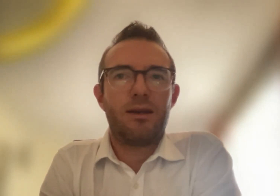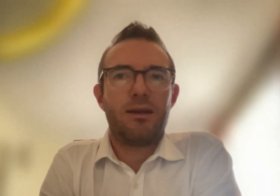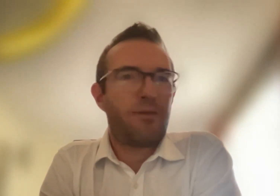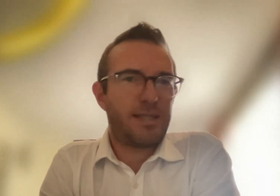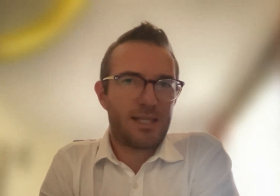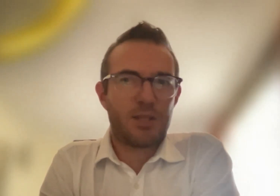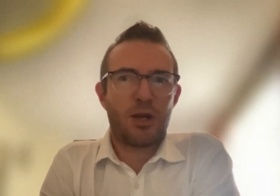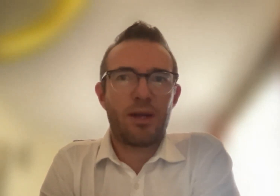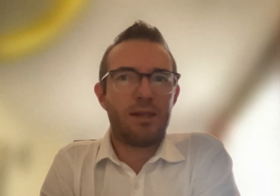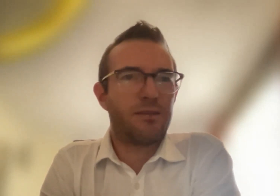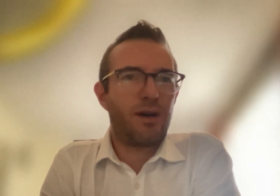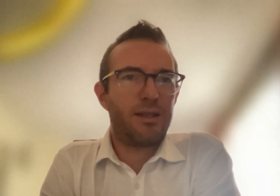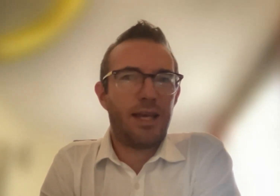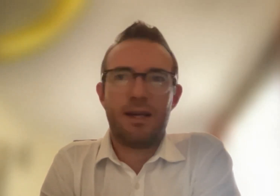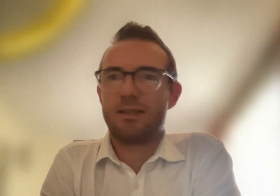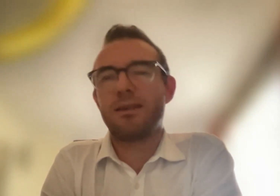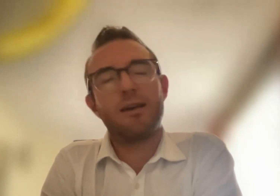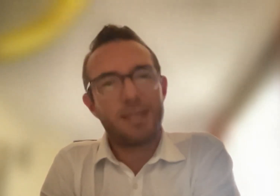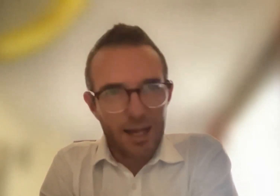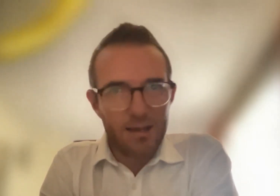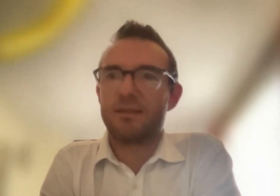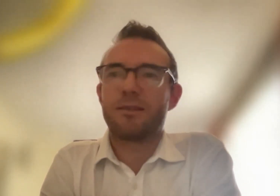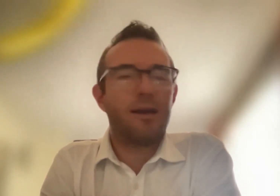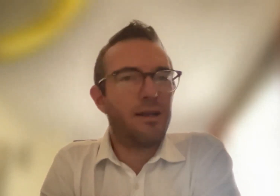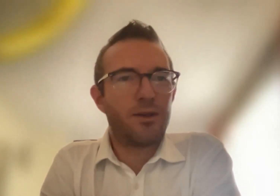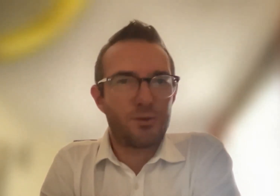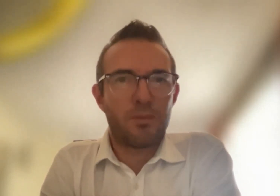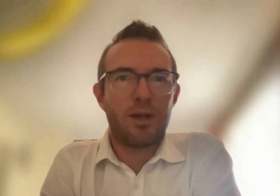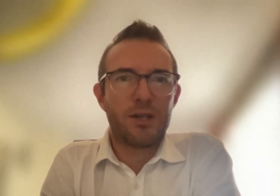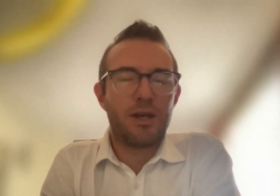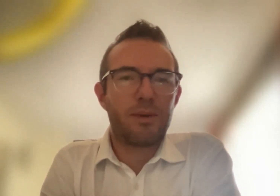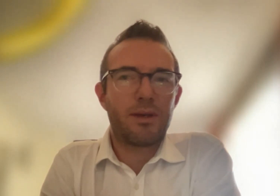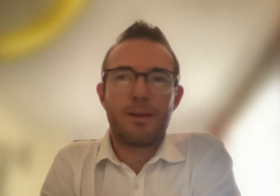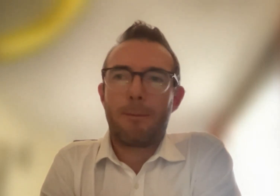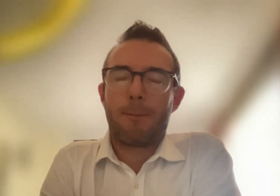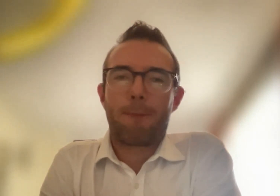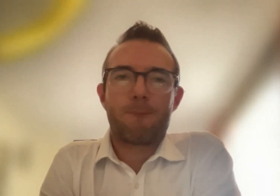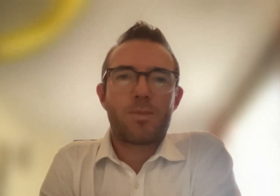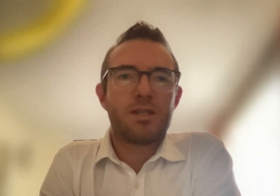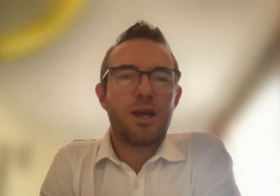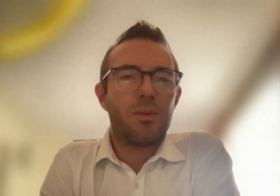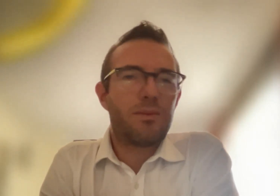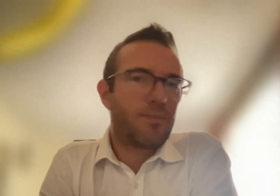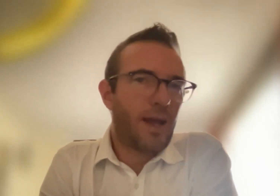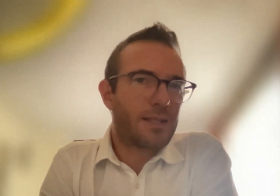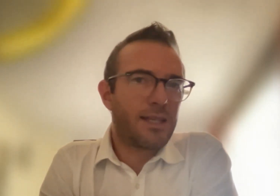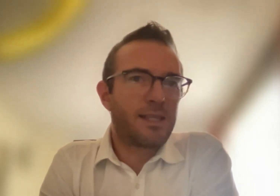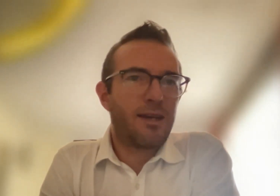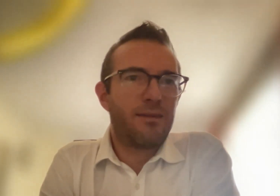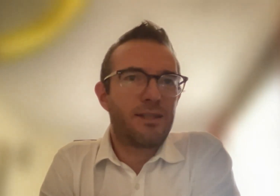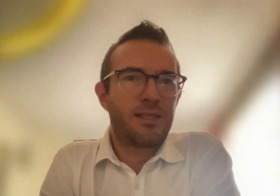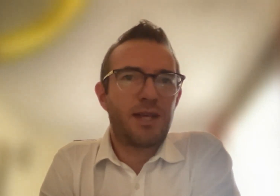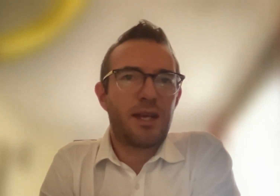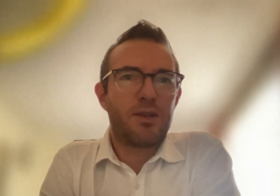be a fantastic showcase of ideas, talent, and entrepreneurship. So